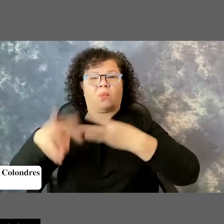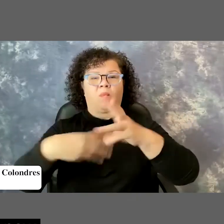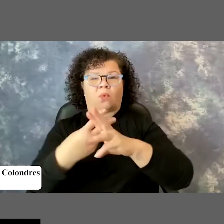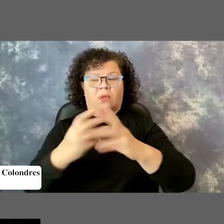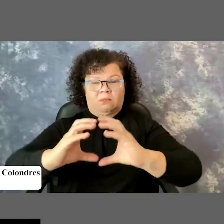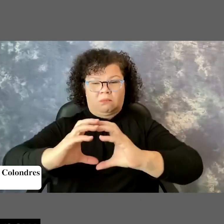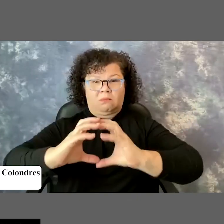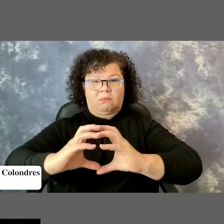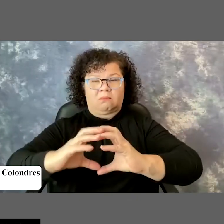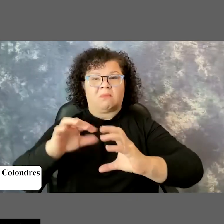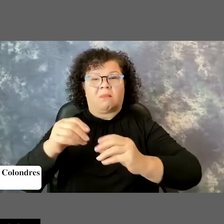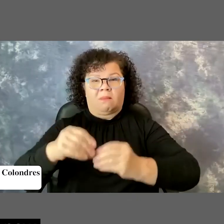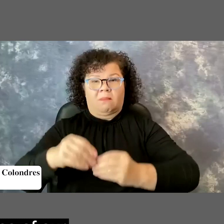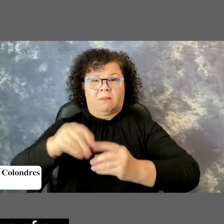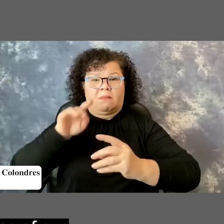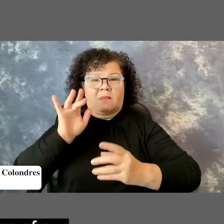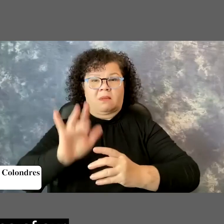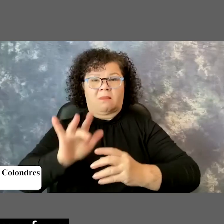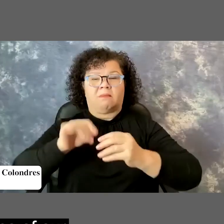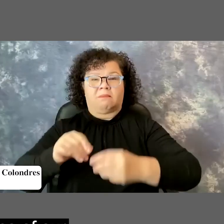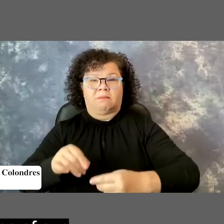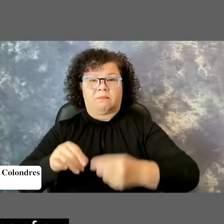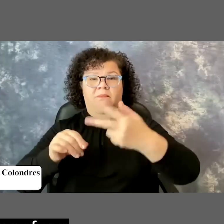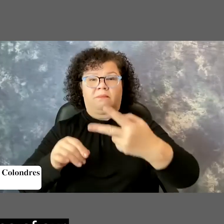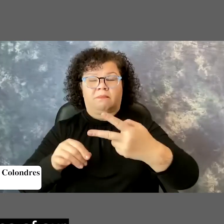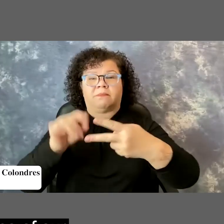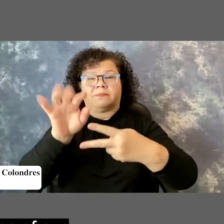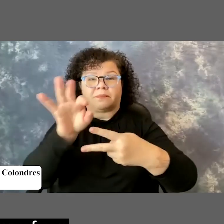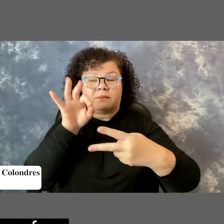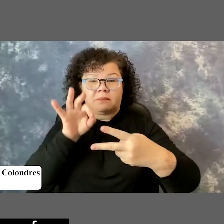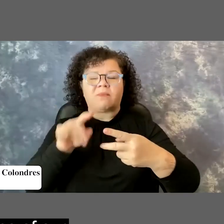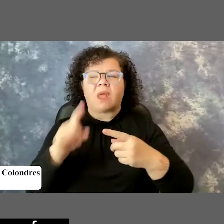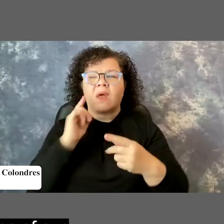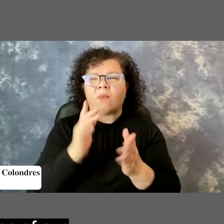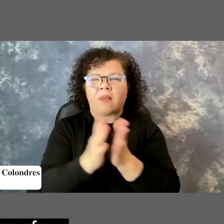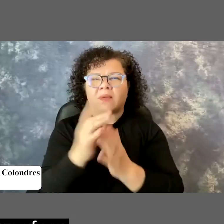now. I'm going to ask one of our interpreters,